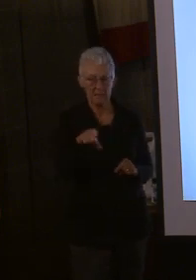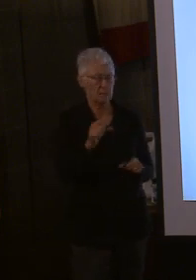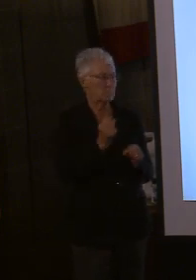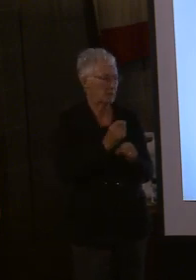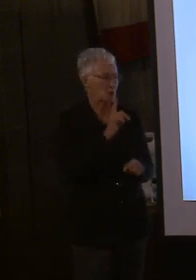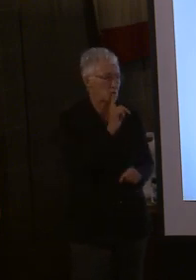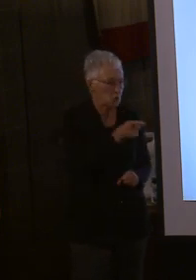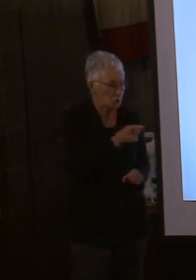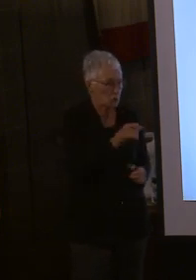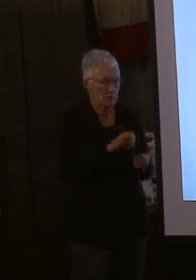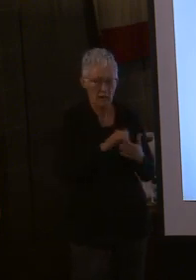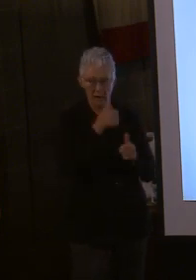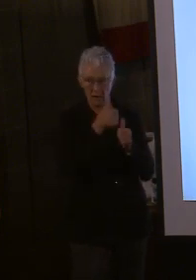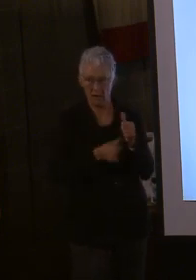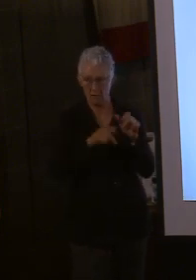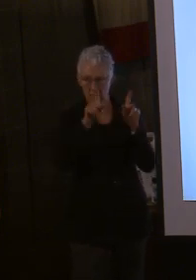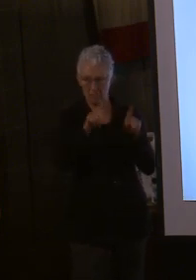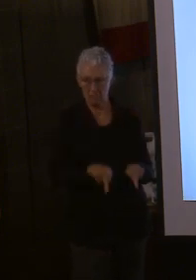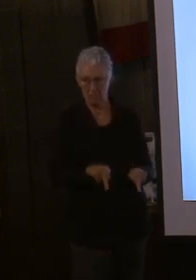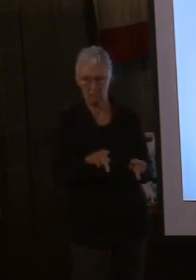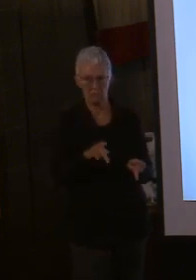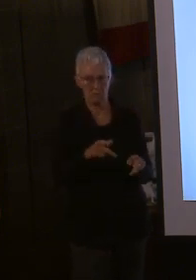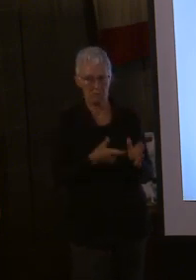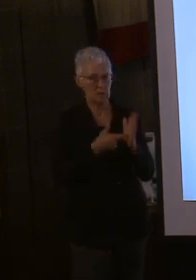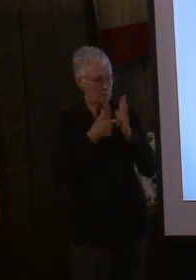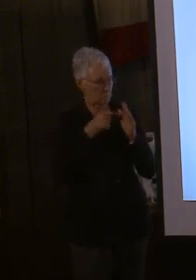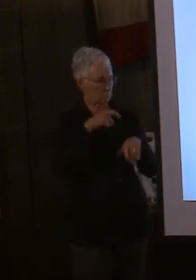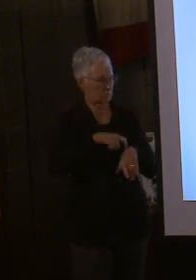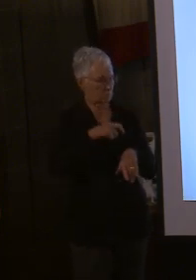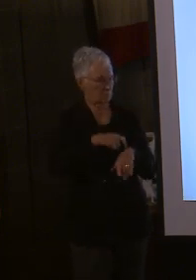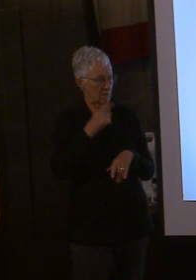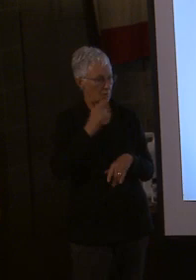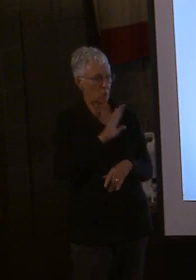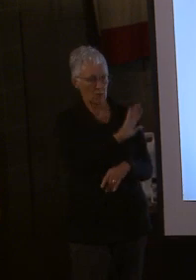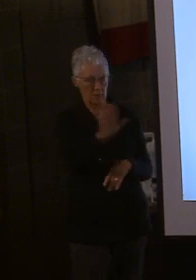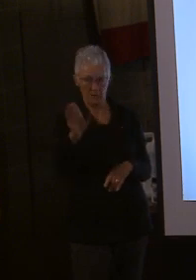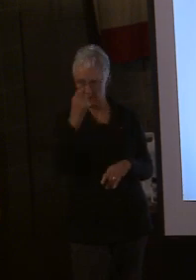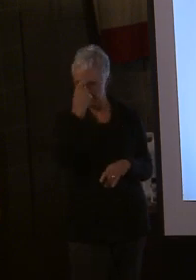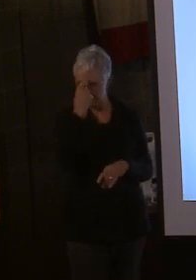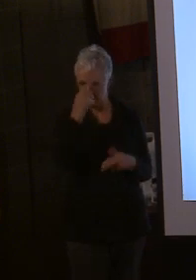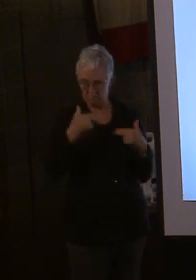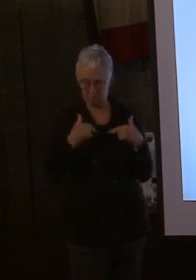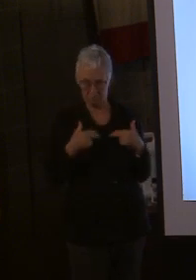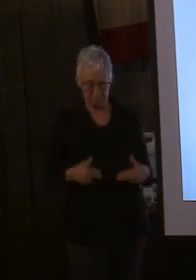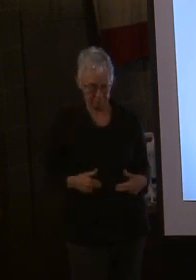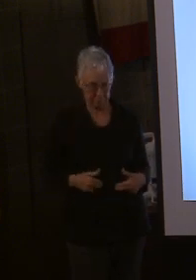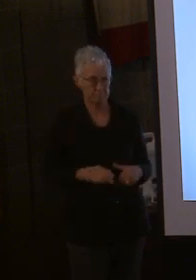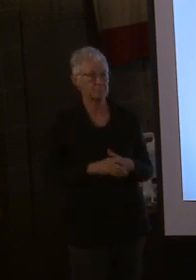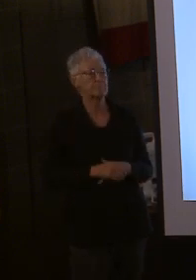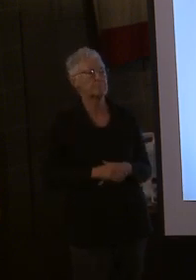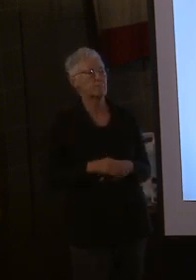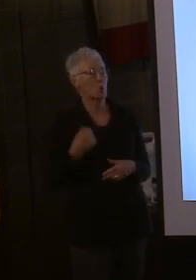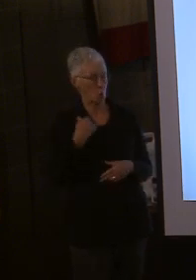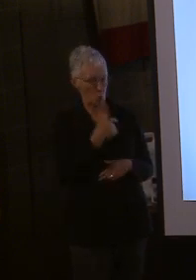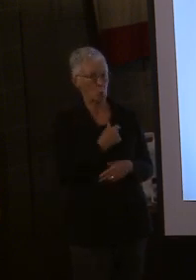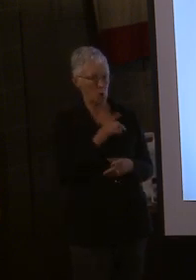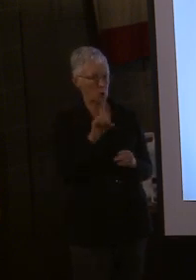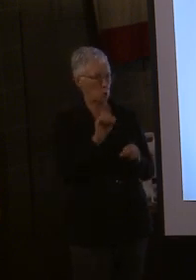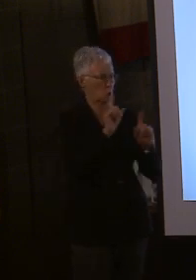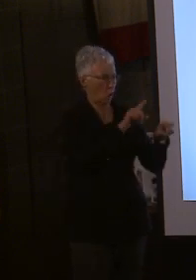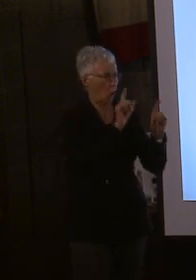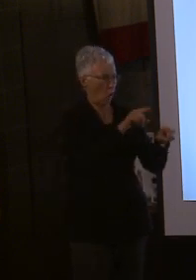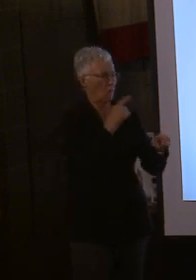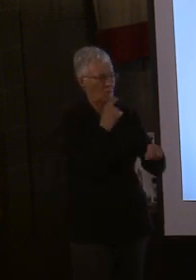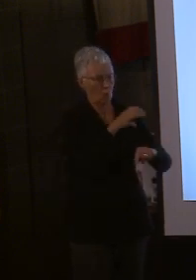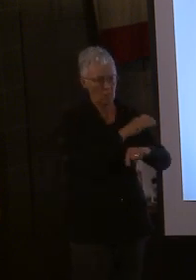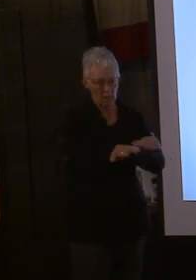is taking time for their own mental health. You know, we can do check-ins for physical health. We can get a blood pressure